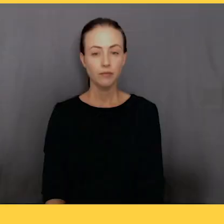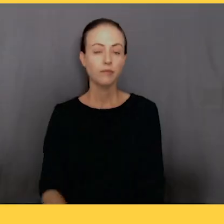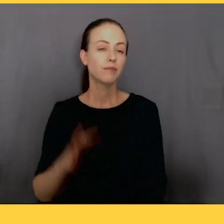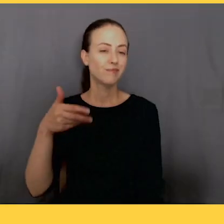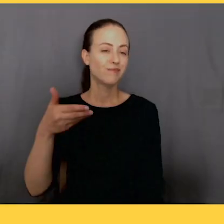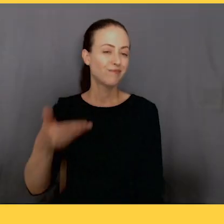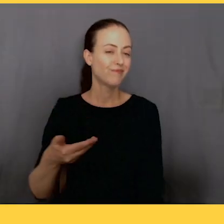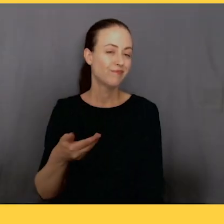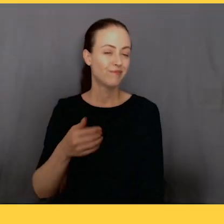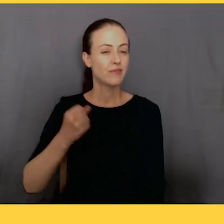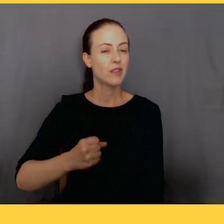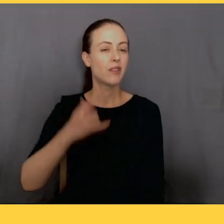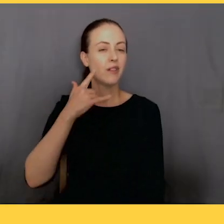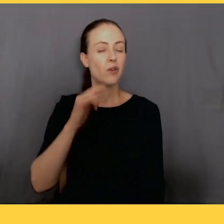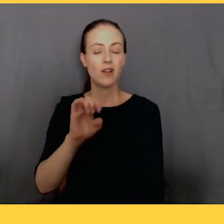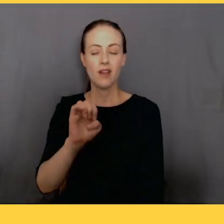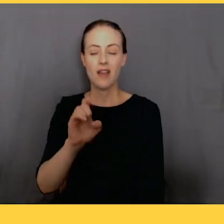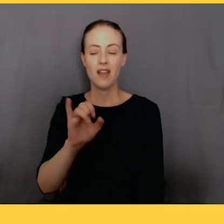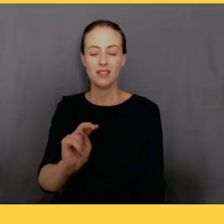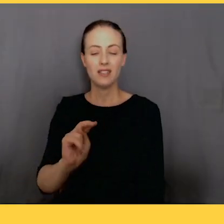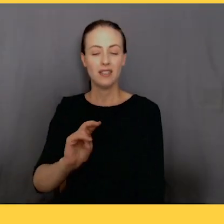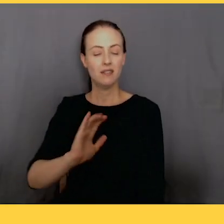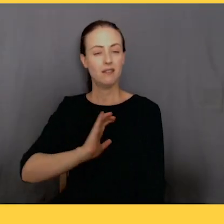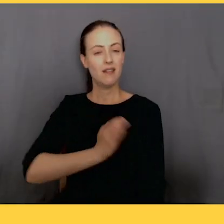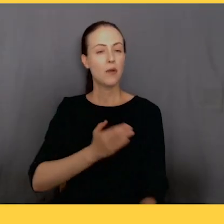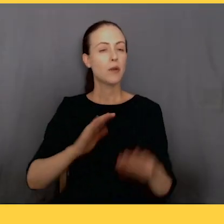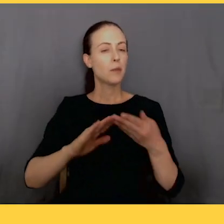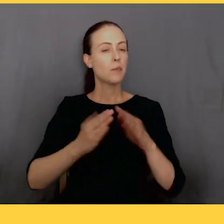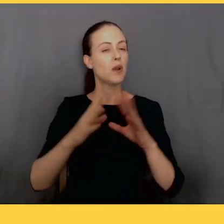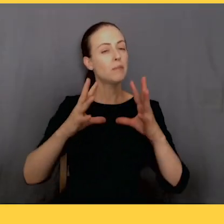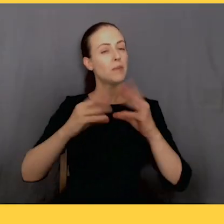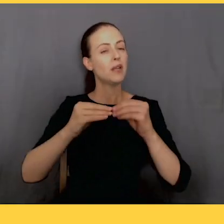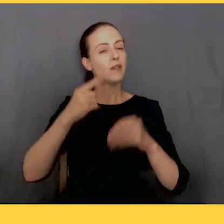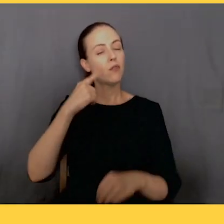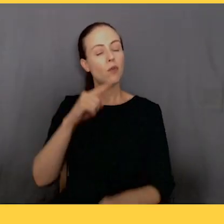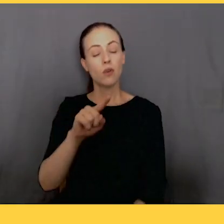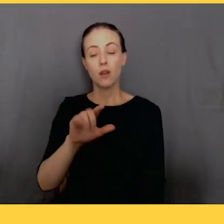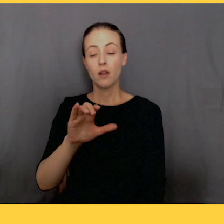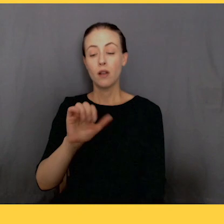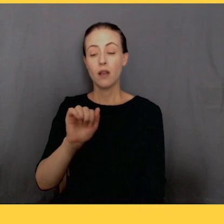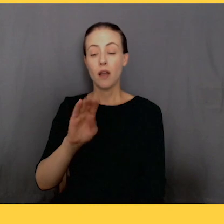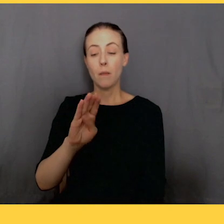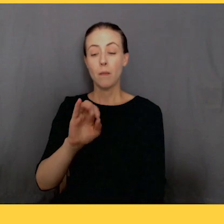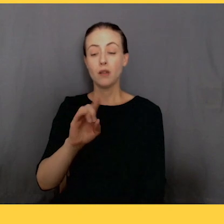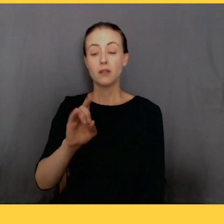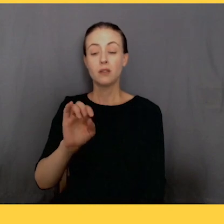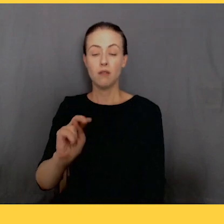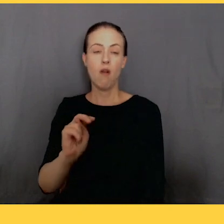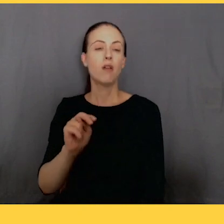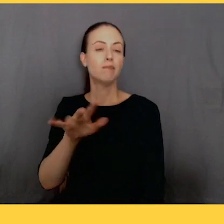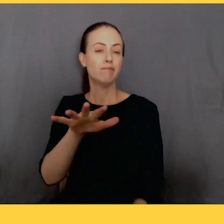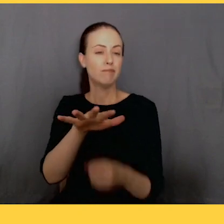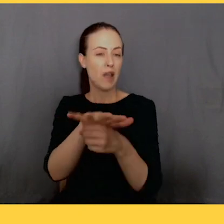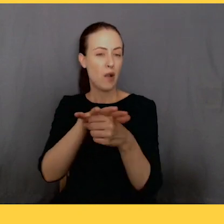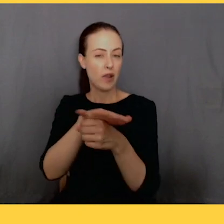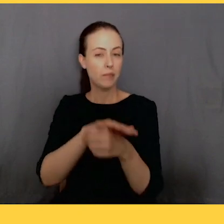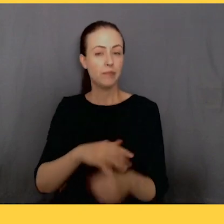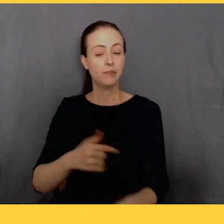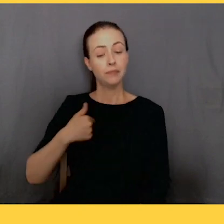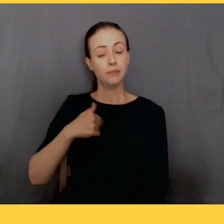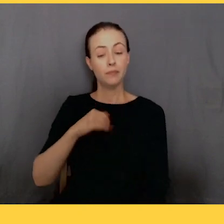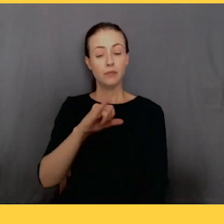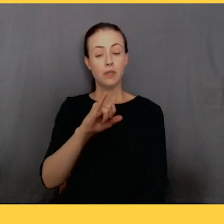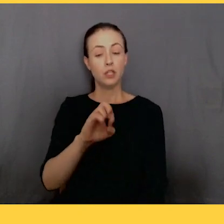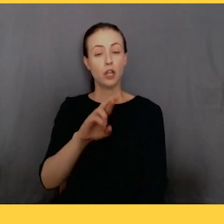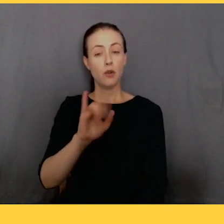And welcome to Southern California Edison's community live stream meeting for Cabazon and the surrounding unincorporated communities. My name is Jeremy